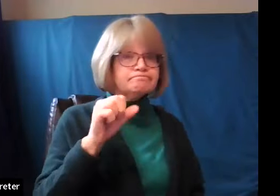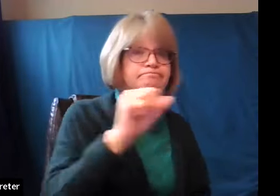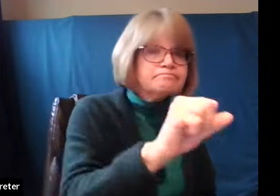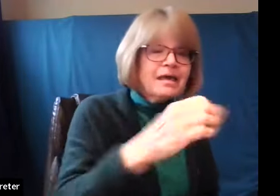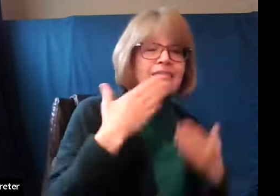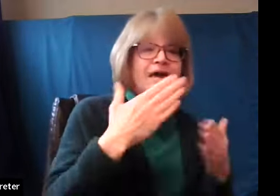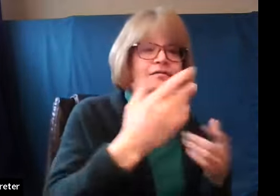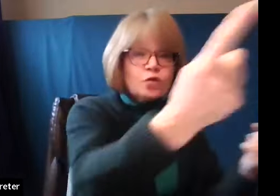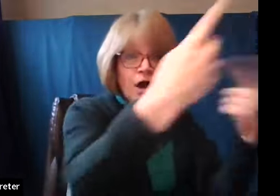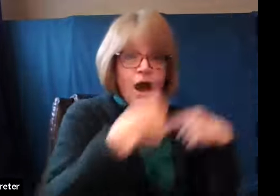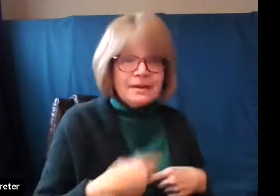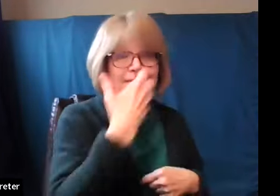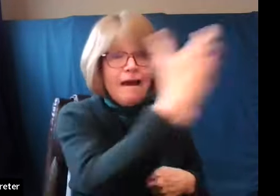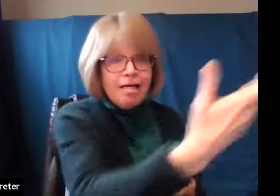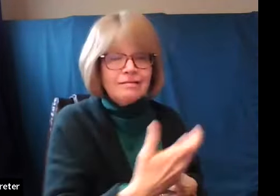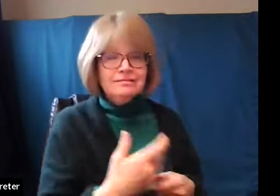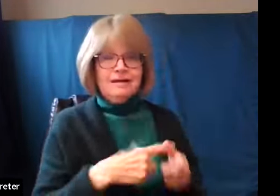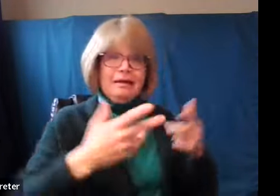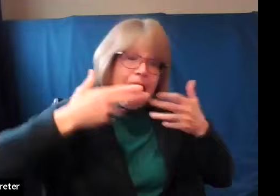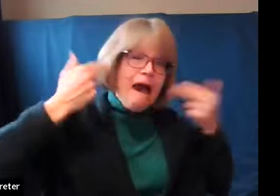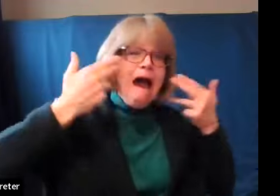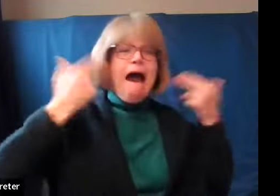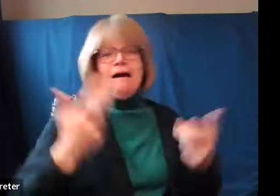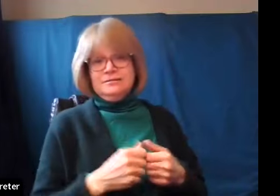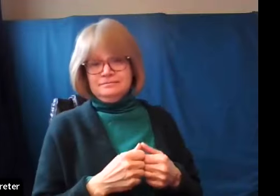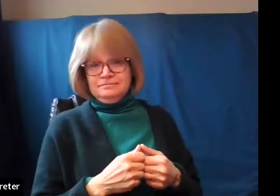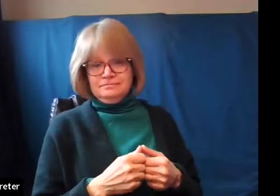yelled a "thanks for coming," followed by the trademark